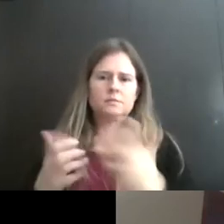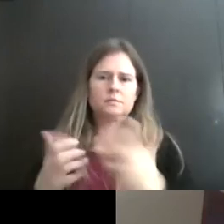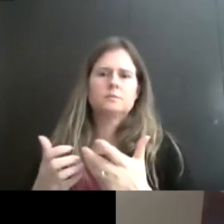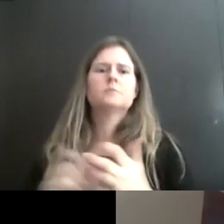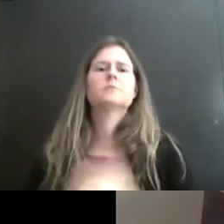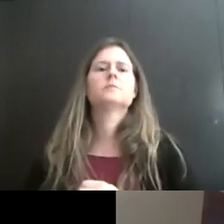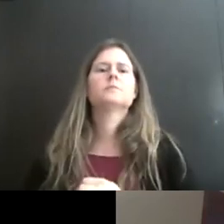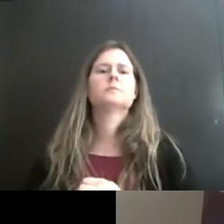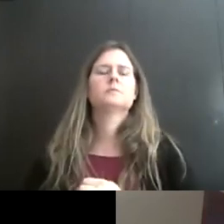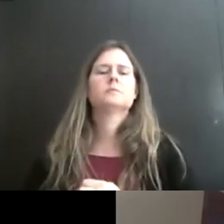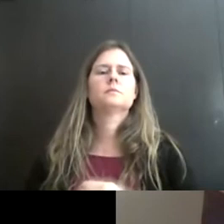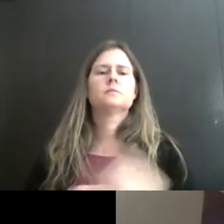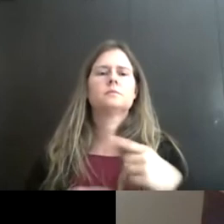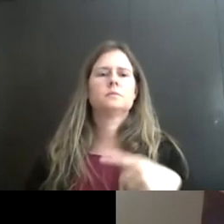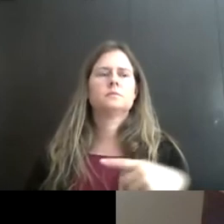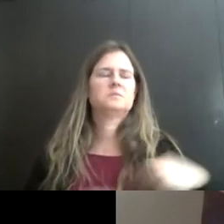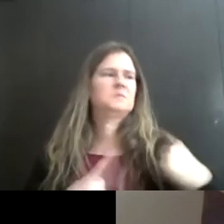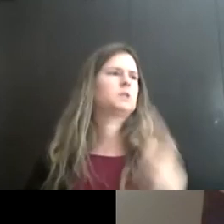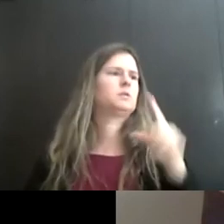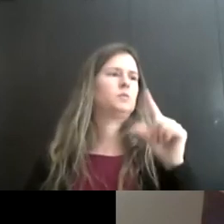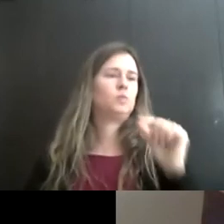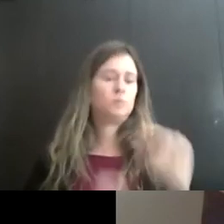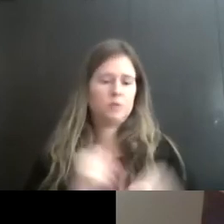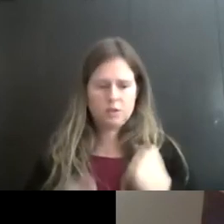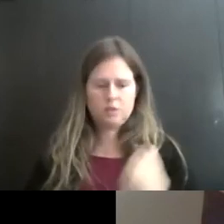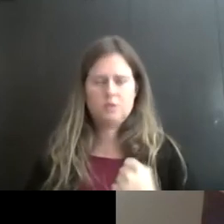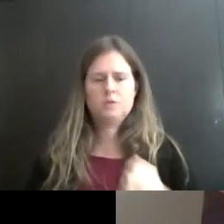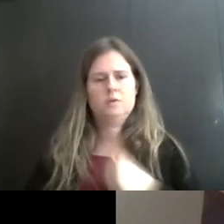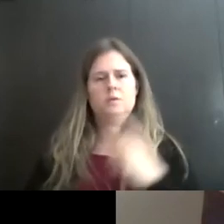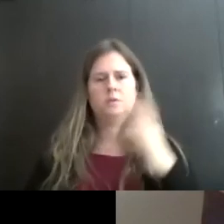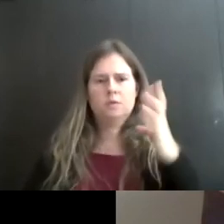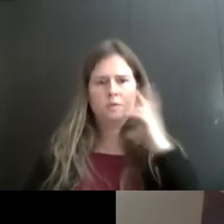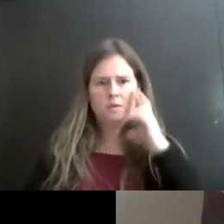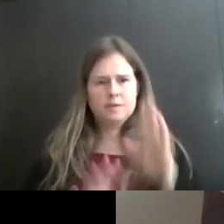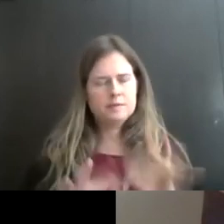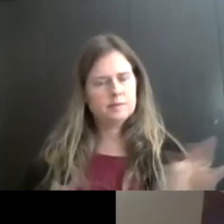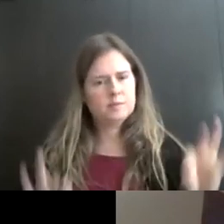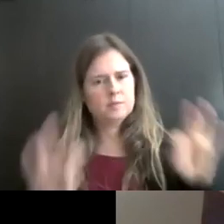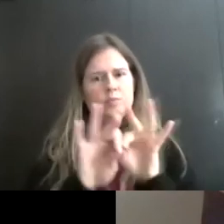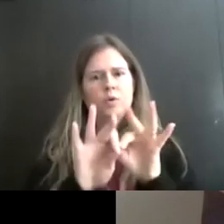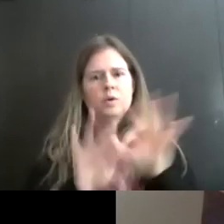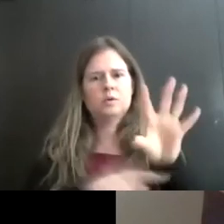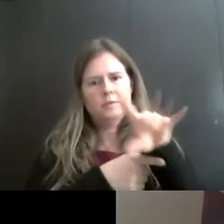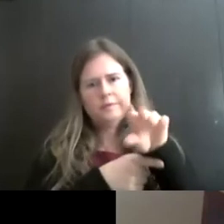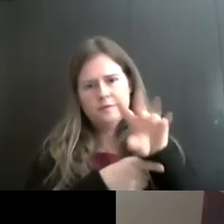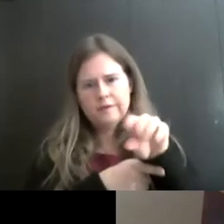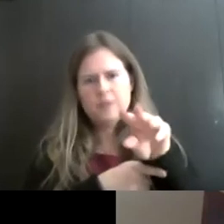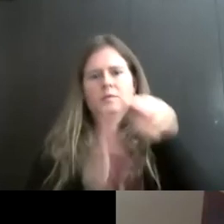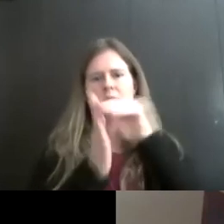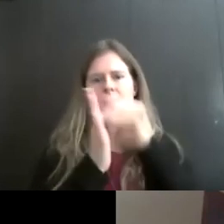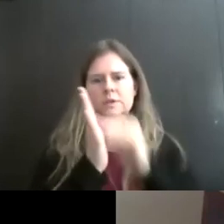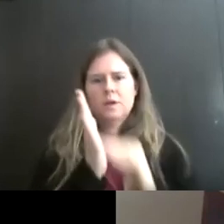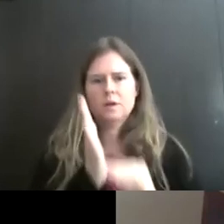But over the last 20 years, we've realized the importance of filming and documenting. So I made